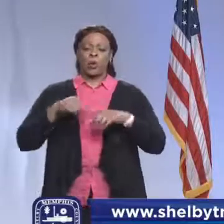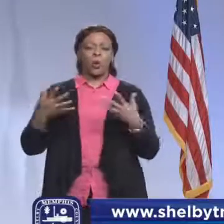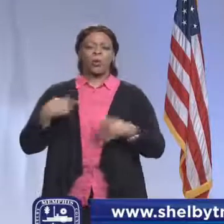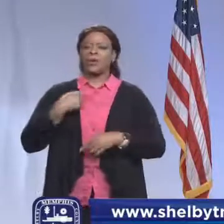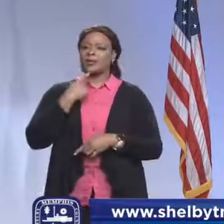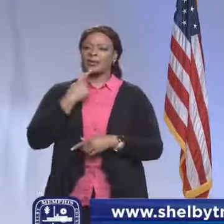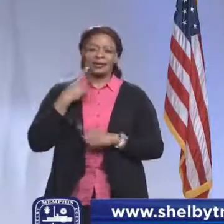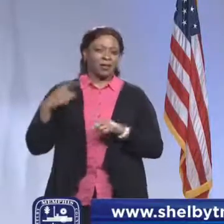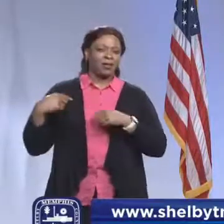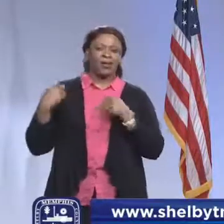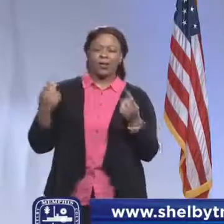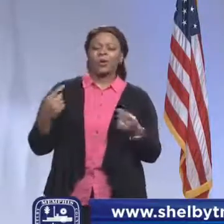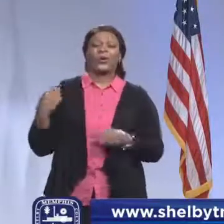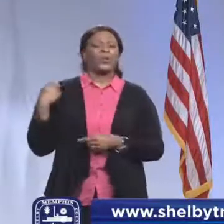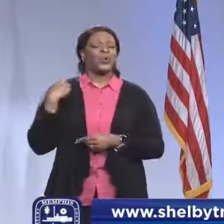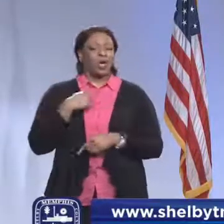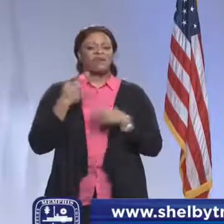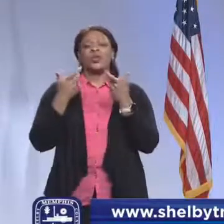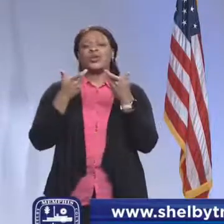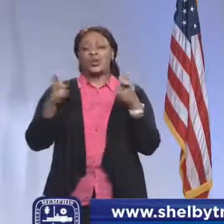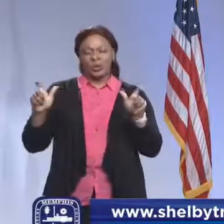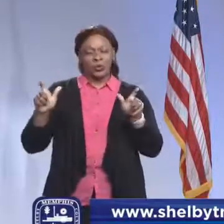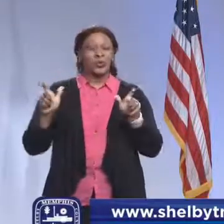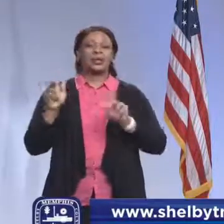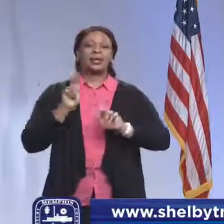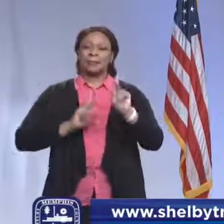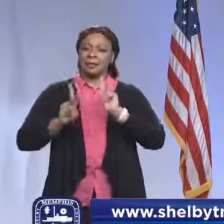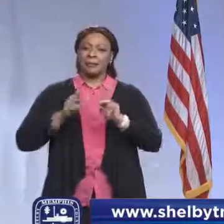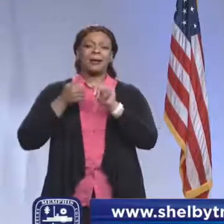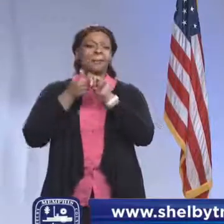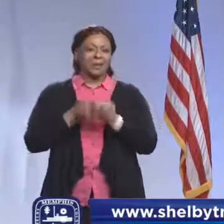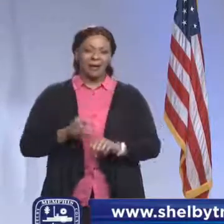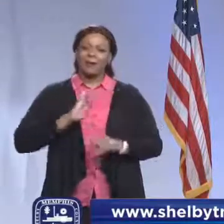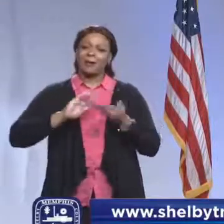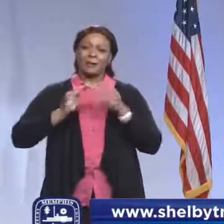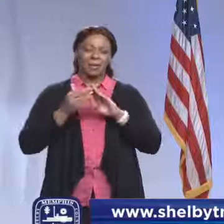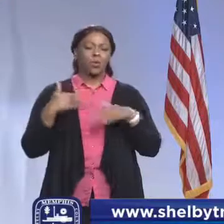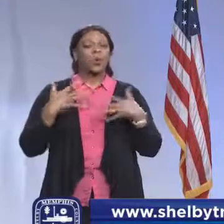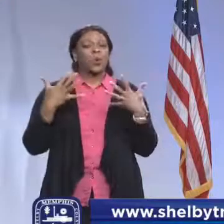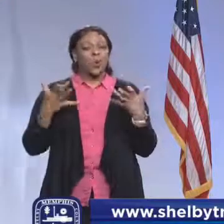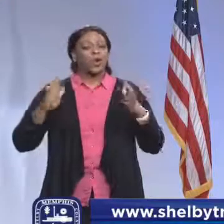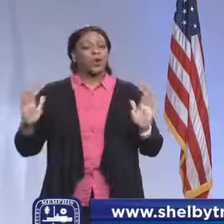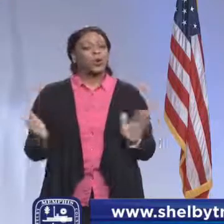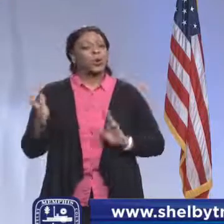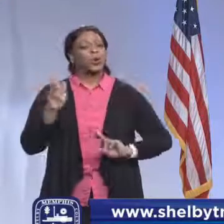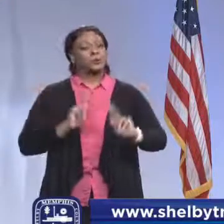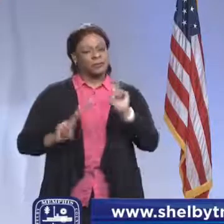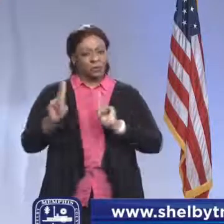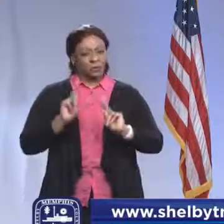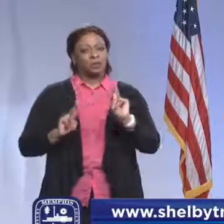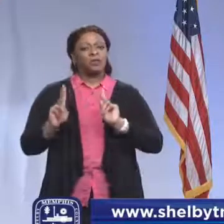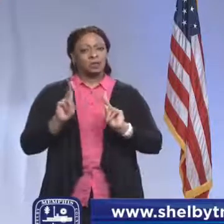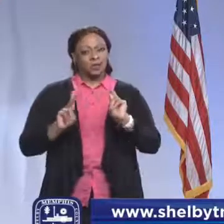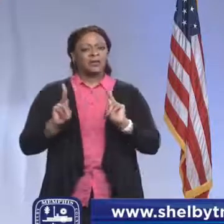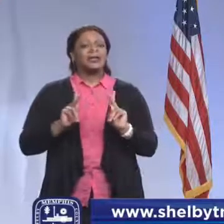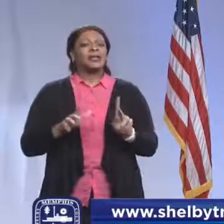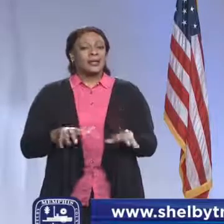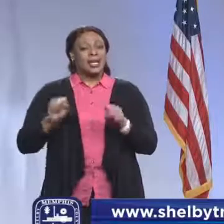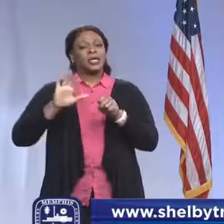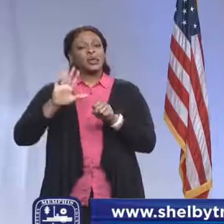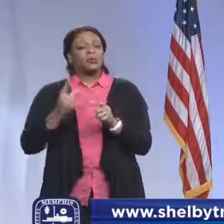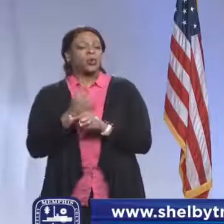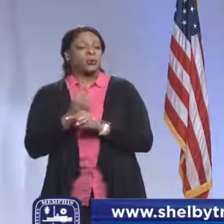saying all along. We have significant compliance in our community, so we want to encourage people to take